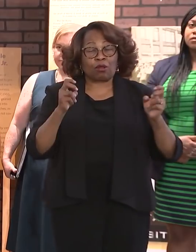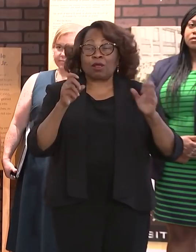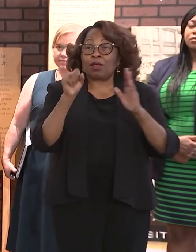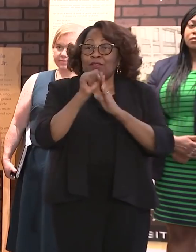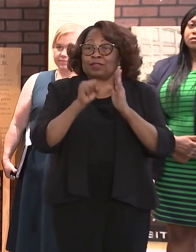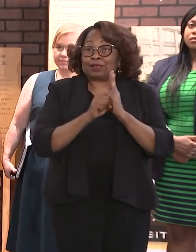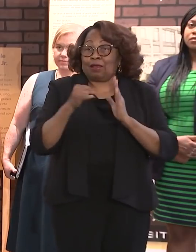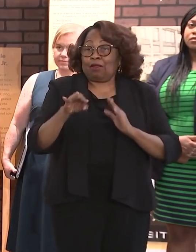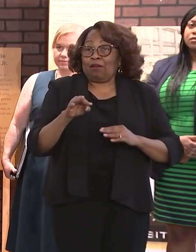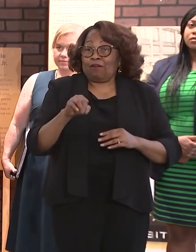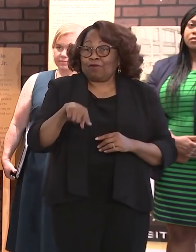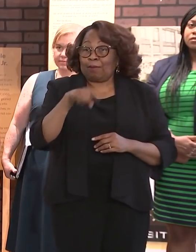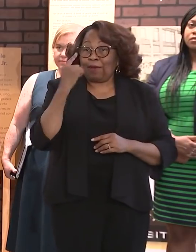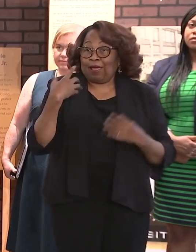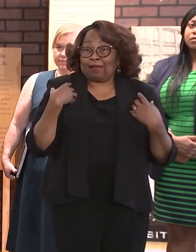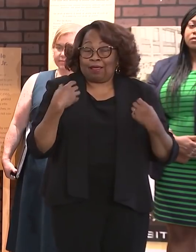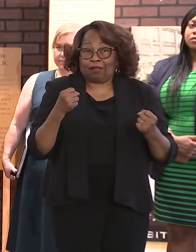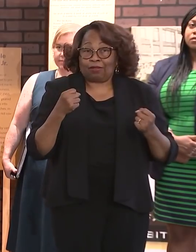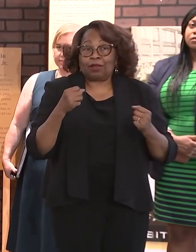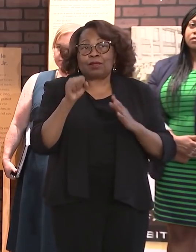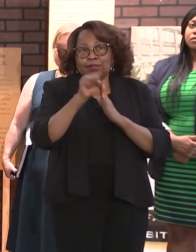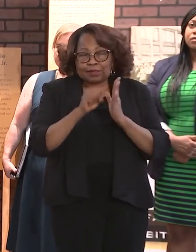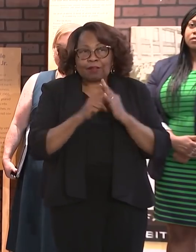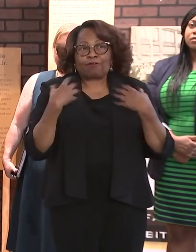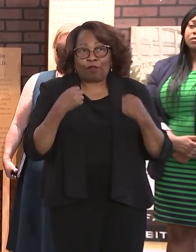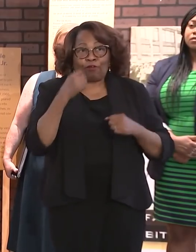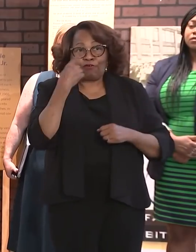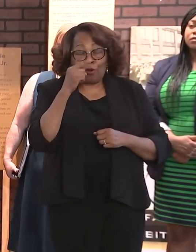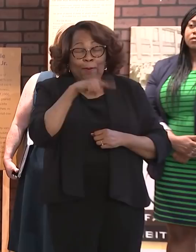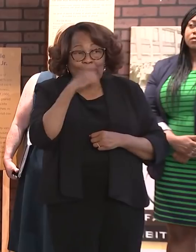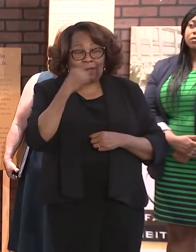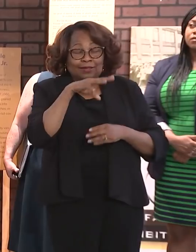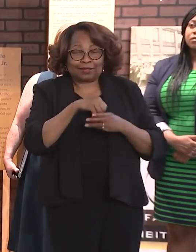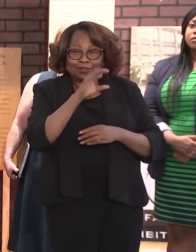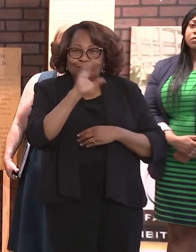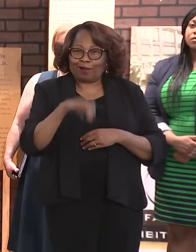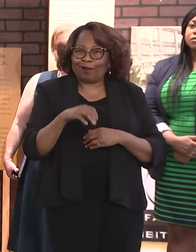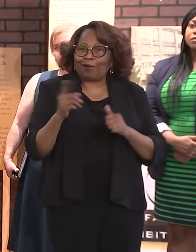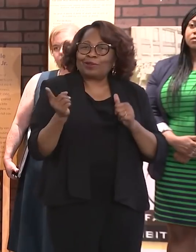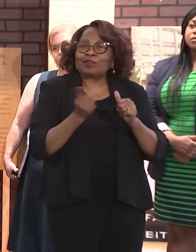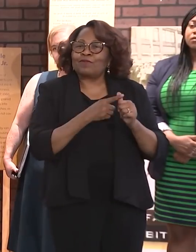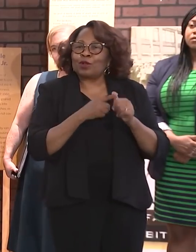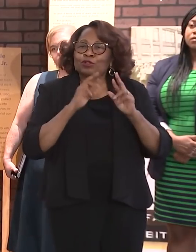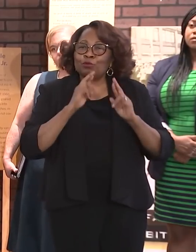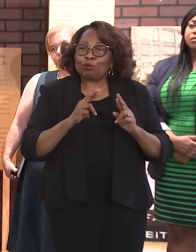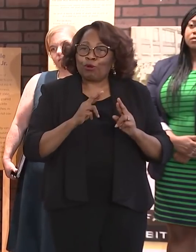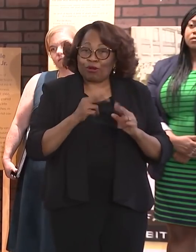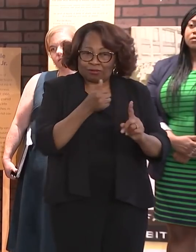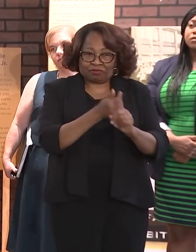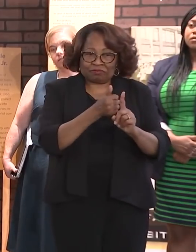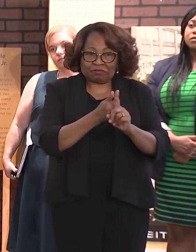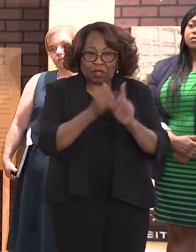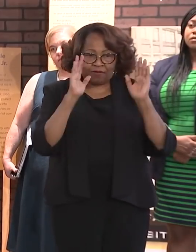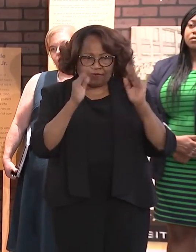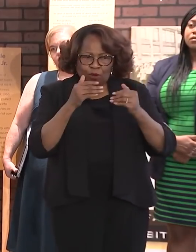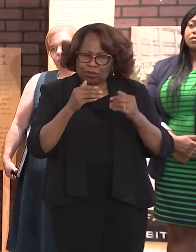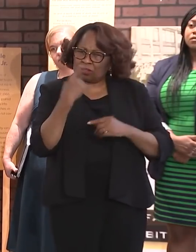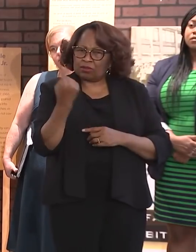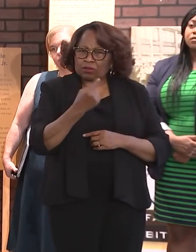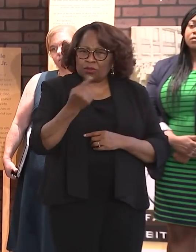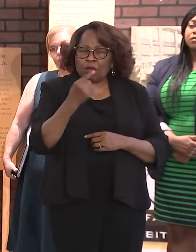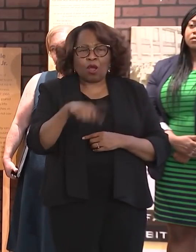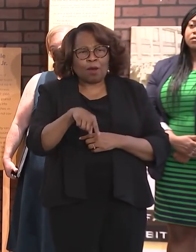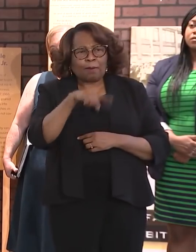State of Health for Blacks in Chicago, which is the first report of its kind to focus exclusively on